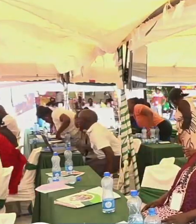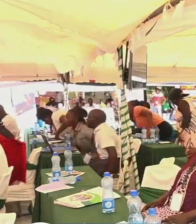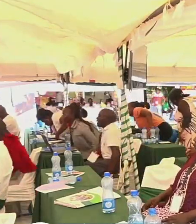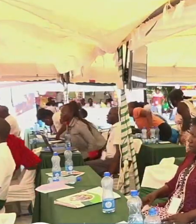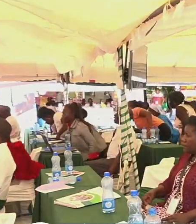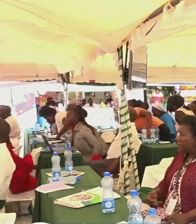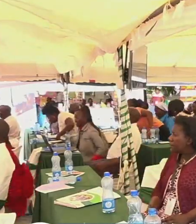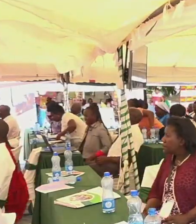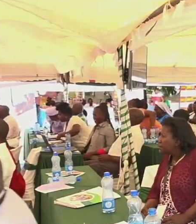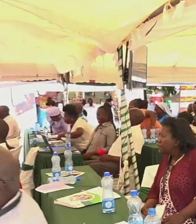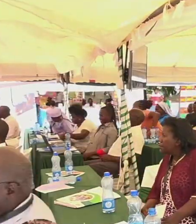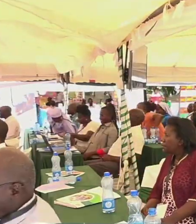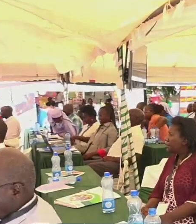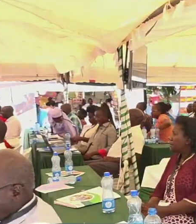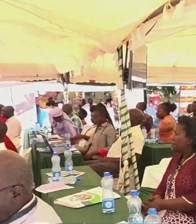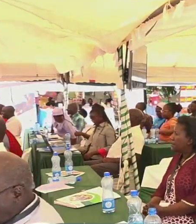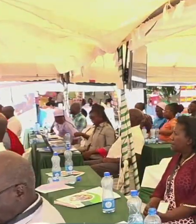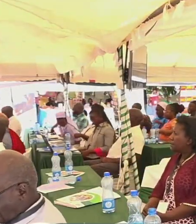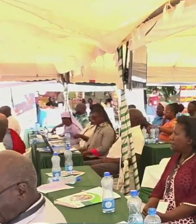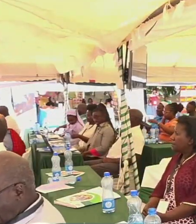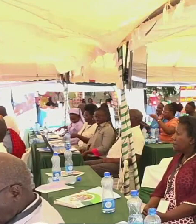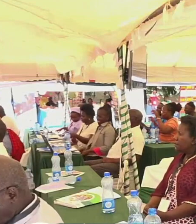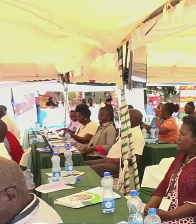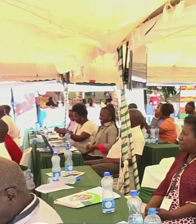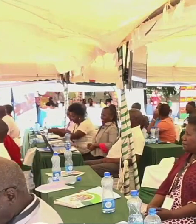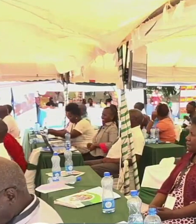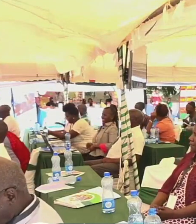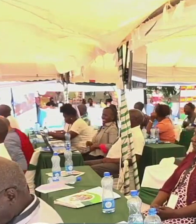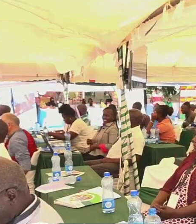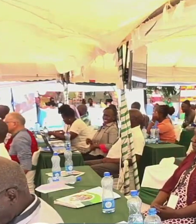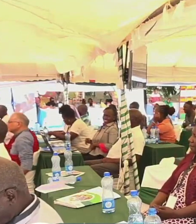hiyo kwa mkamuka.